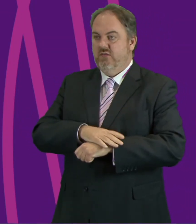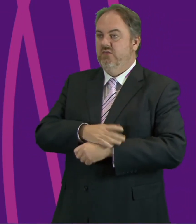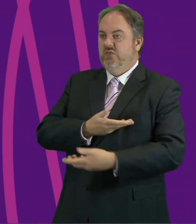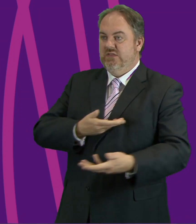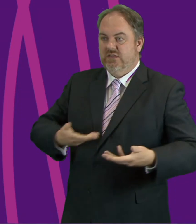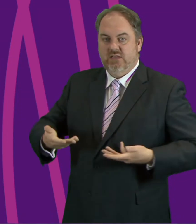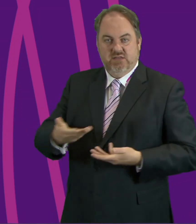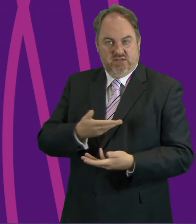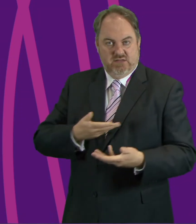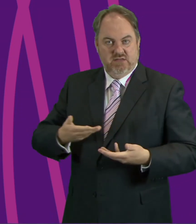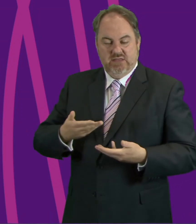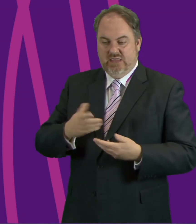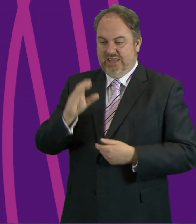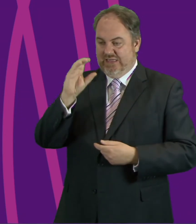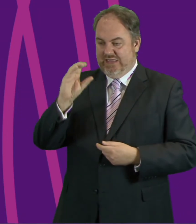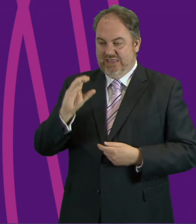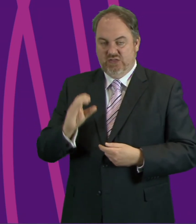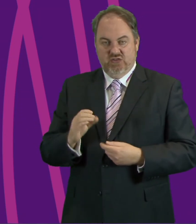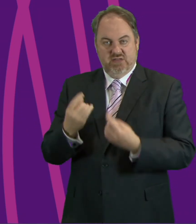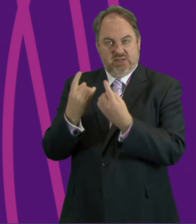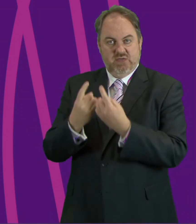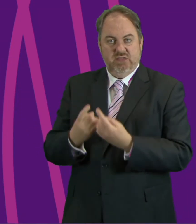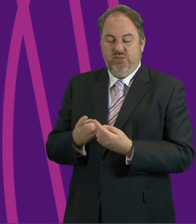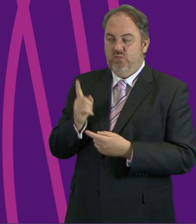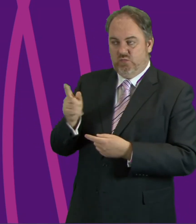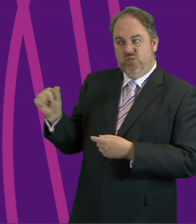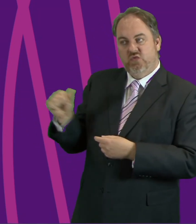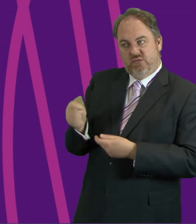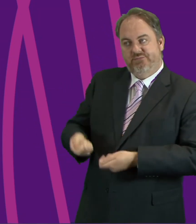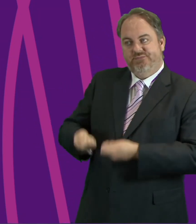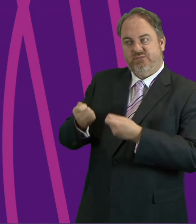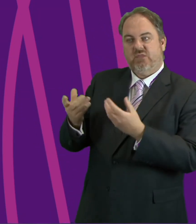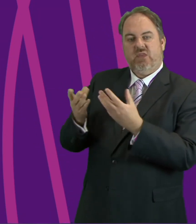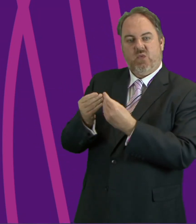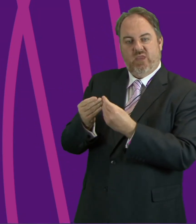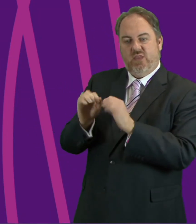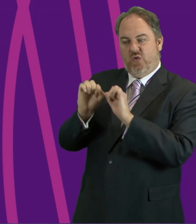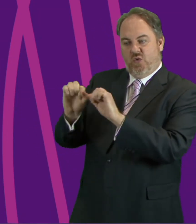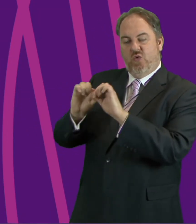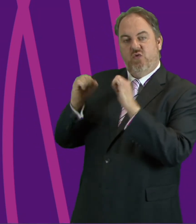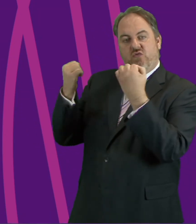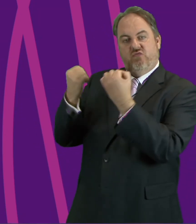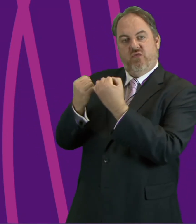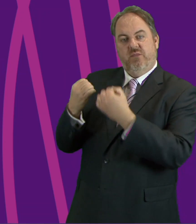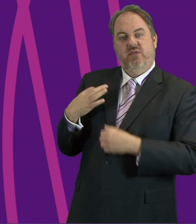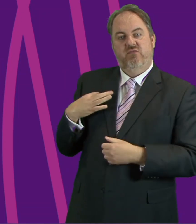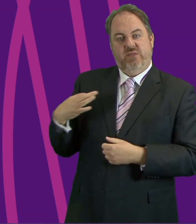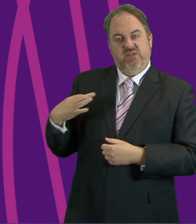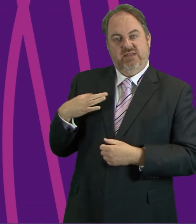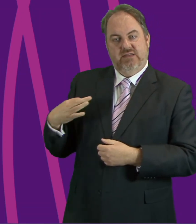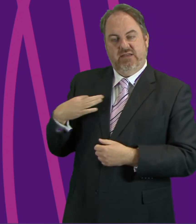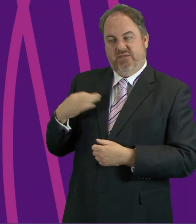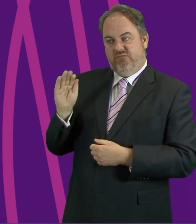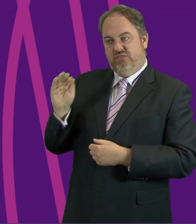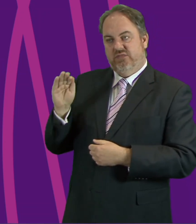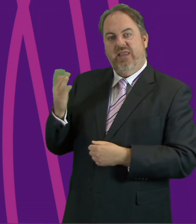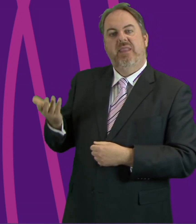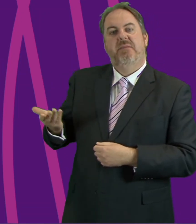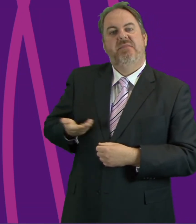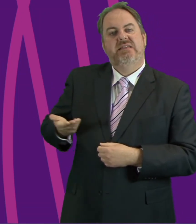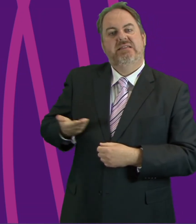I can suggest is that Mr Finlay raises that with his group's own representative on the Business